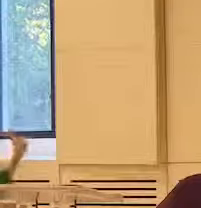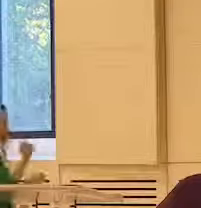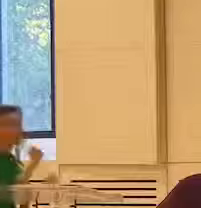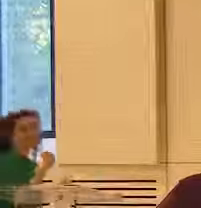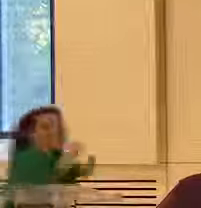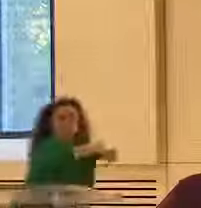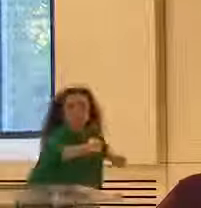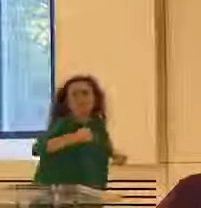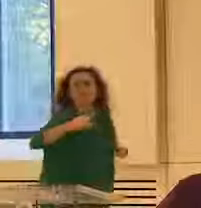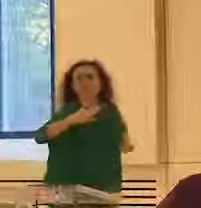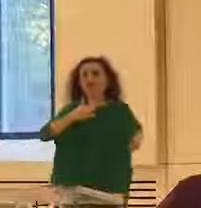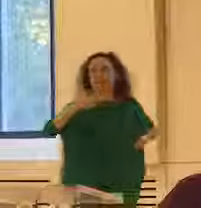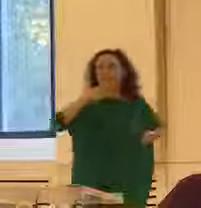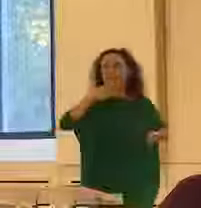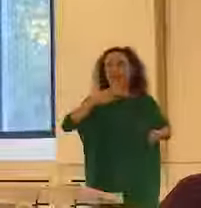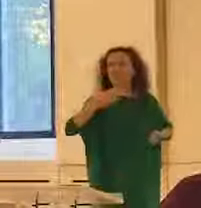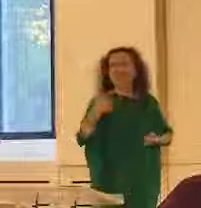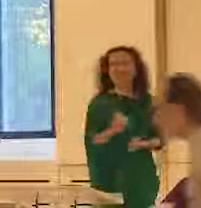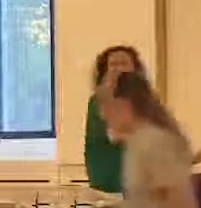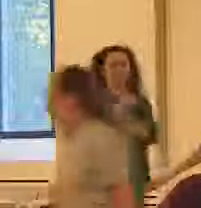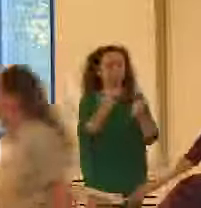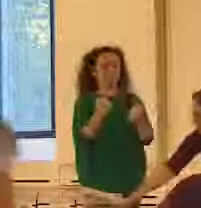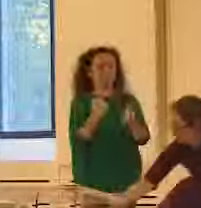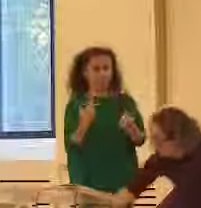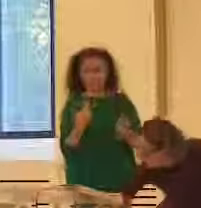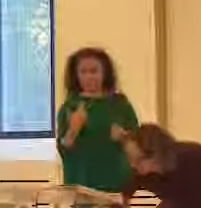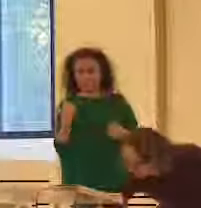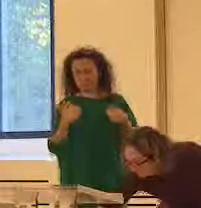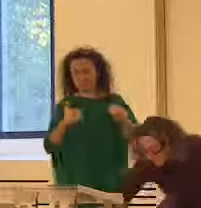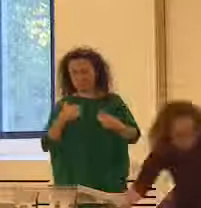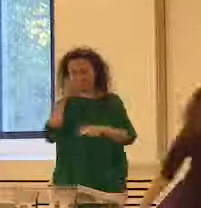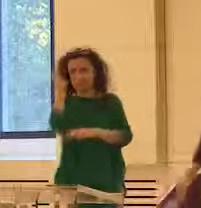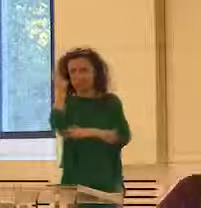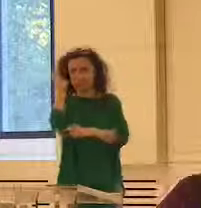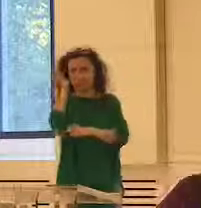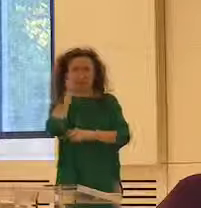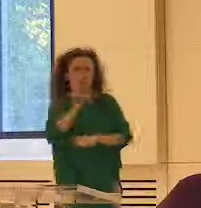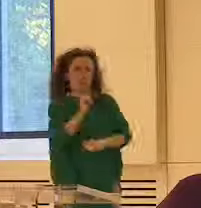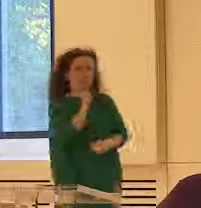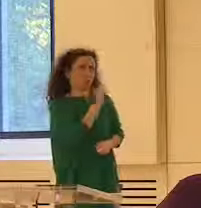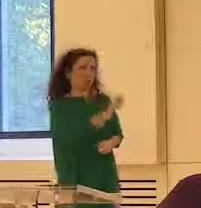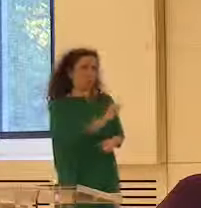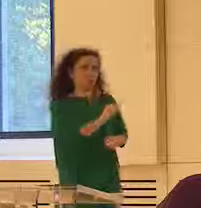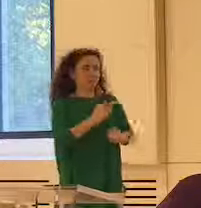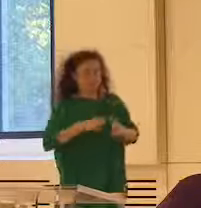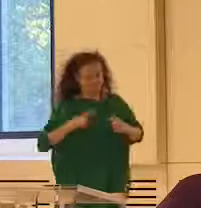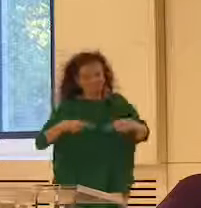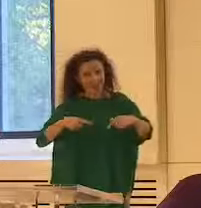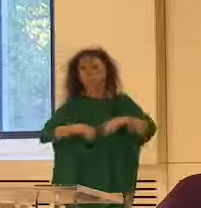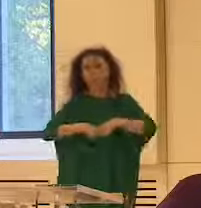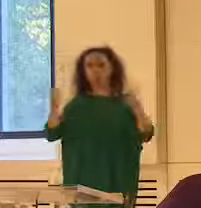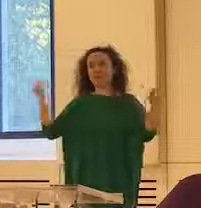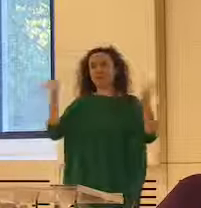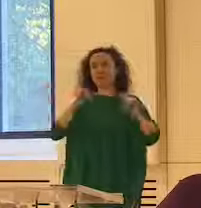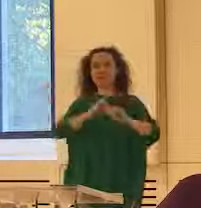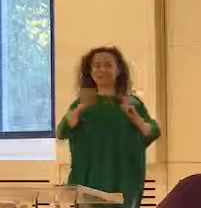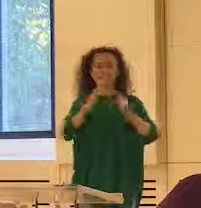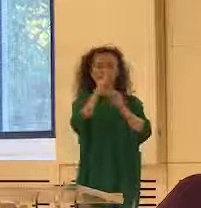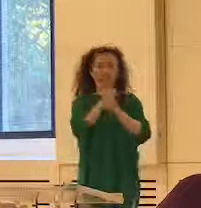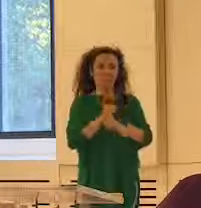there. Thank you so much. Thank you, Sarah, for this amazing presentation. And